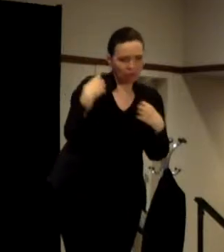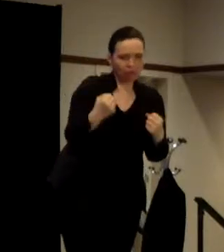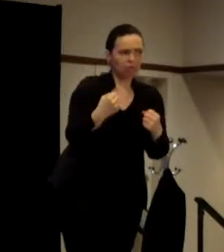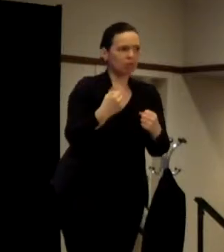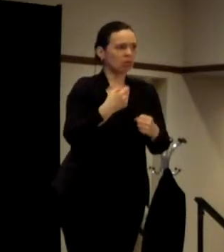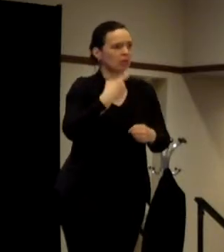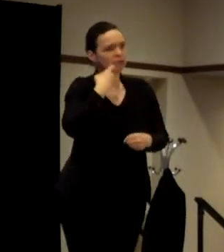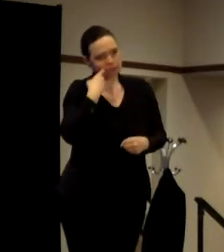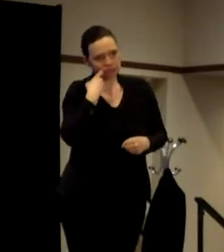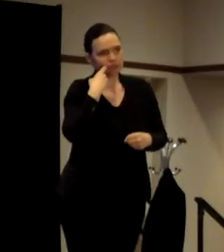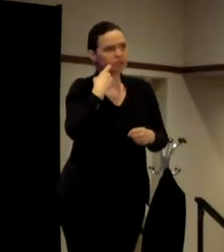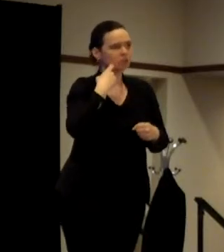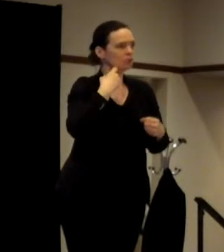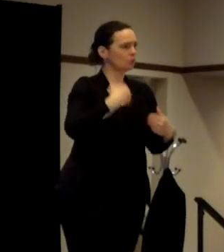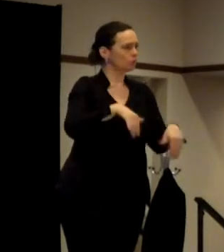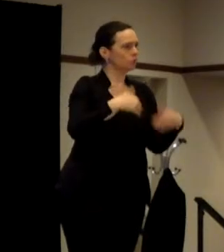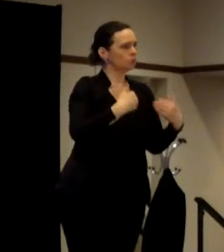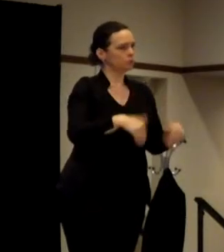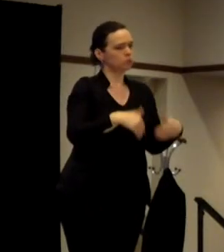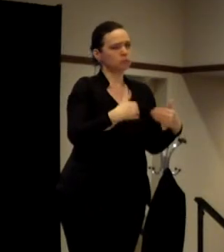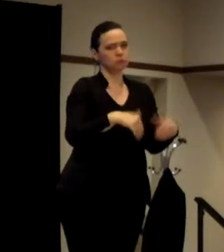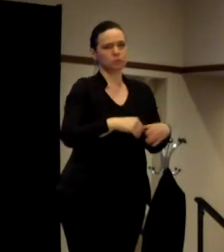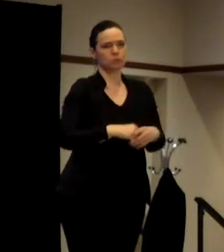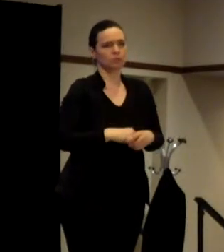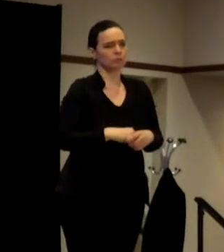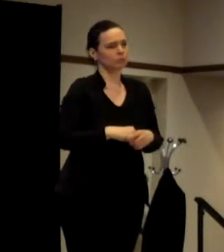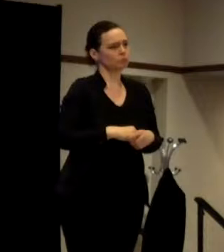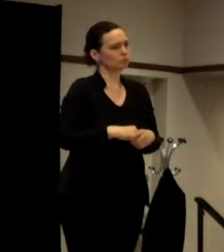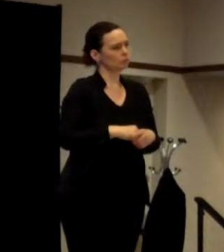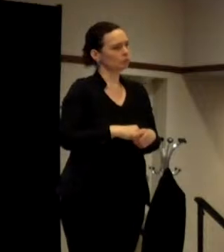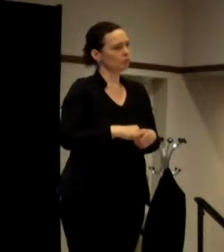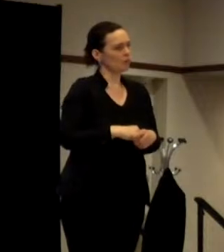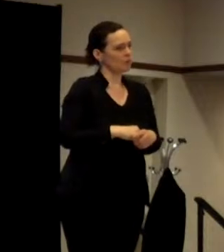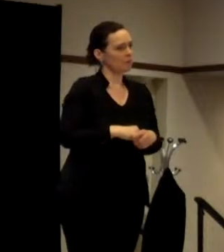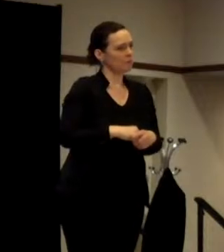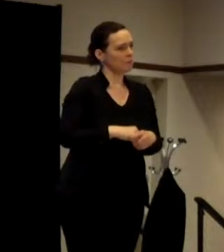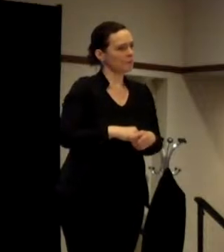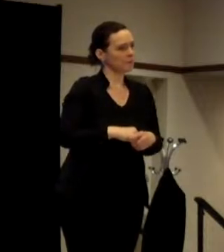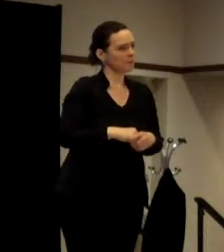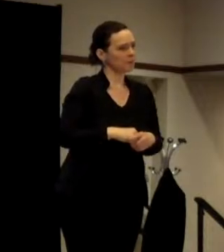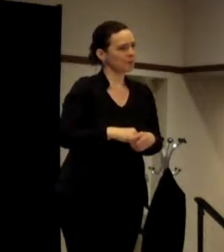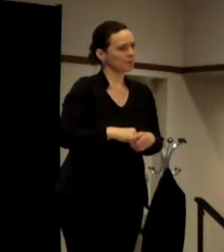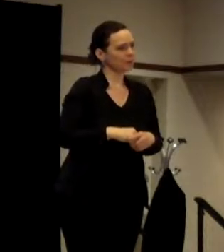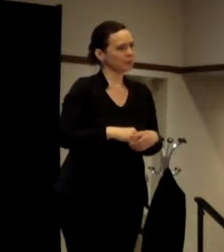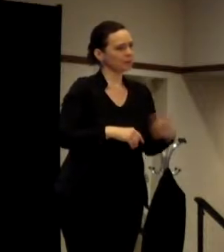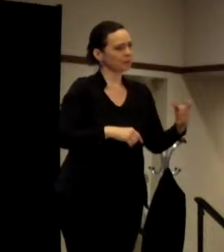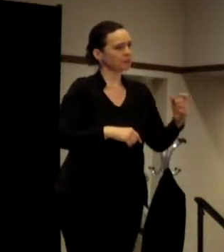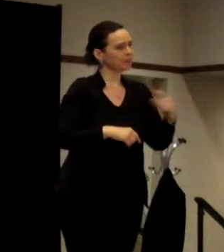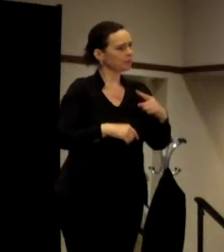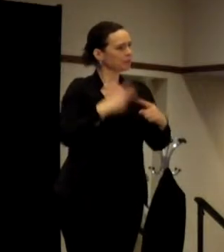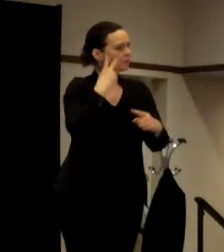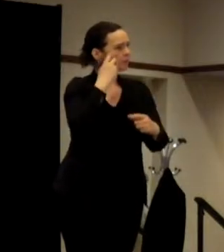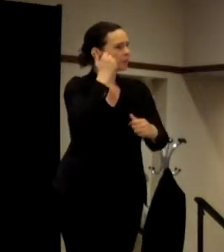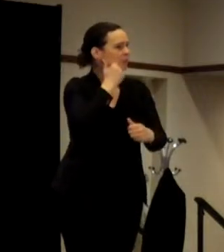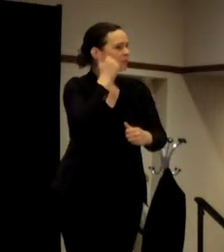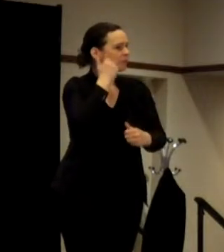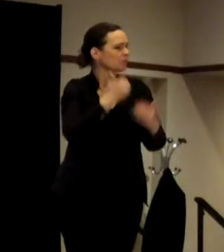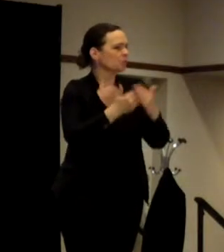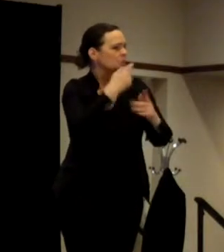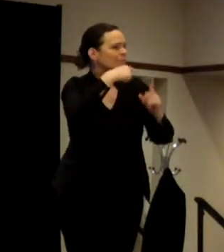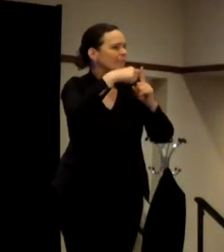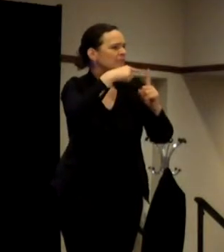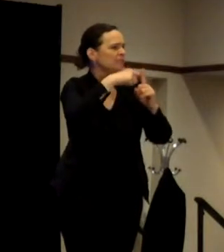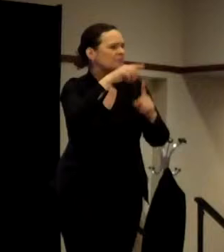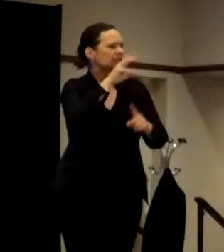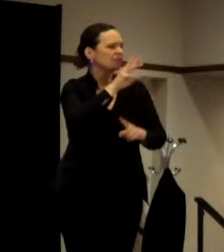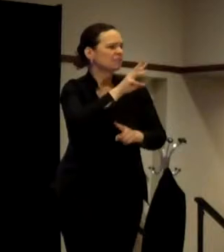We're kind of flattening out at 65 cases a day, but the positivity rate is really low. It's